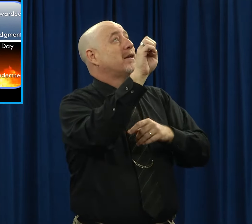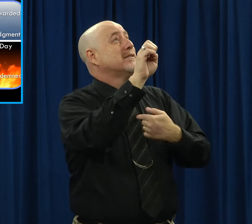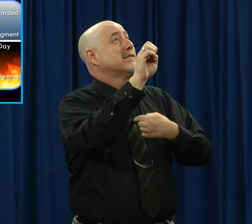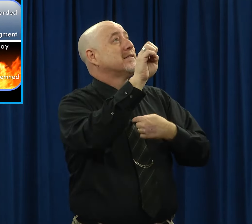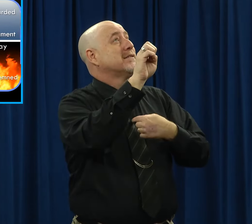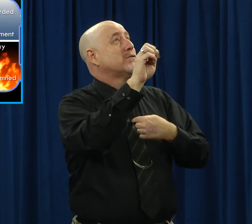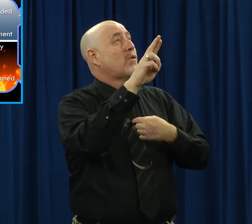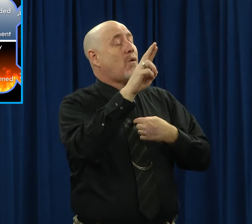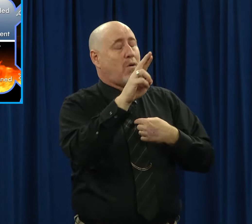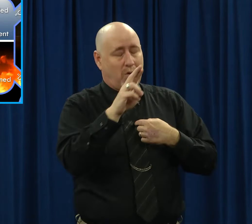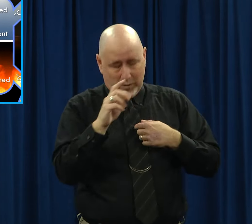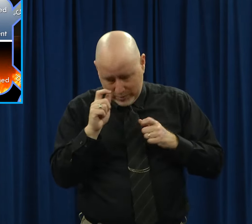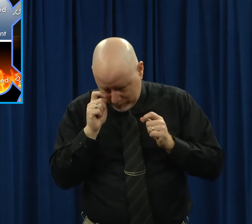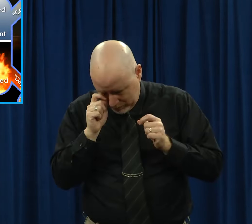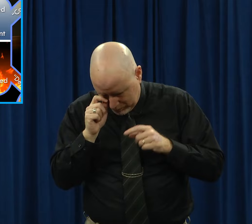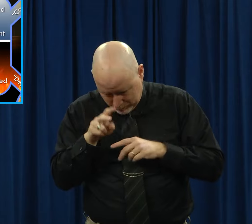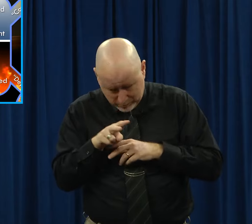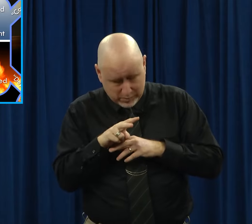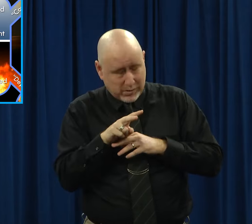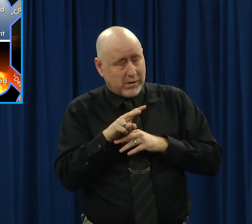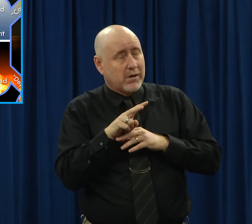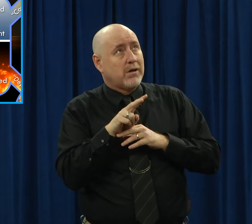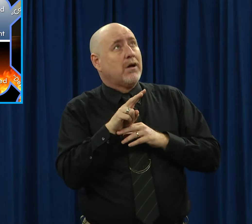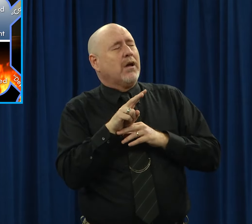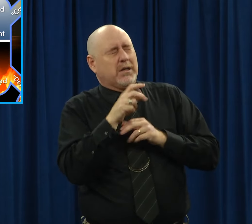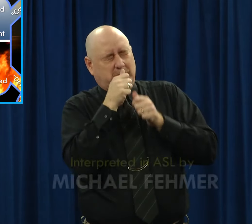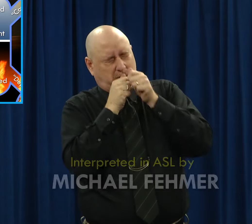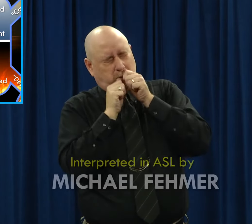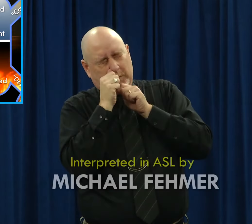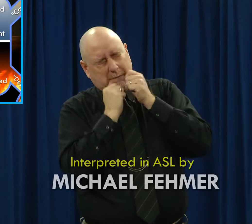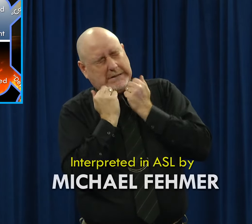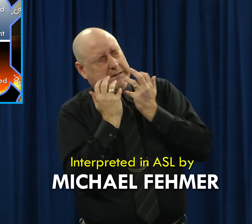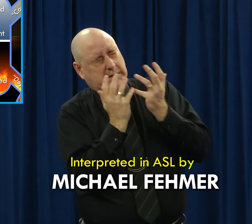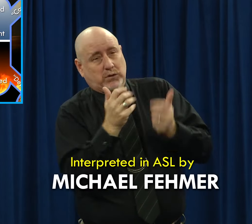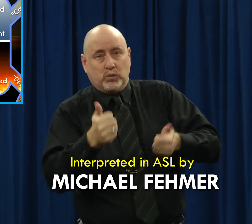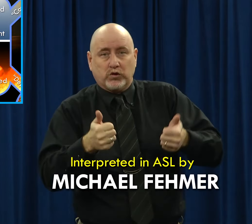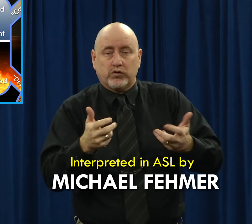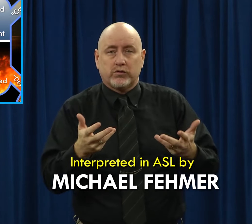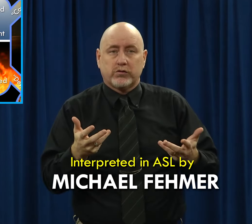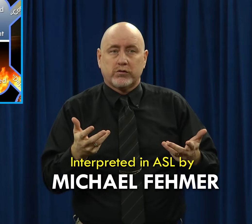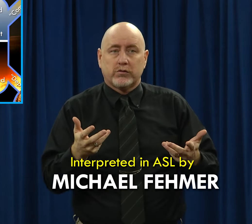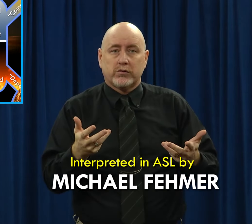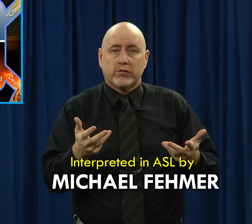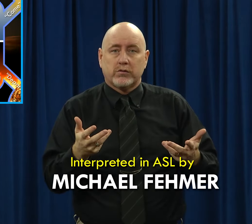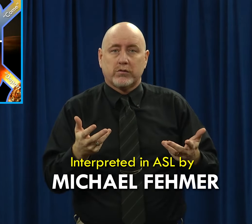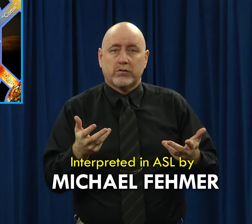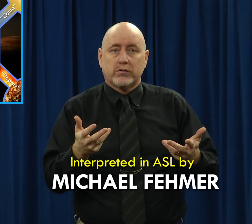carrying you to paradise, or would you lift up your eyes being in torment?